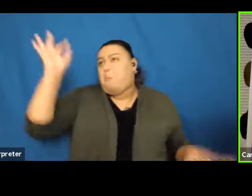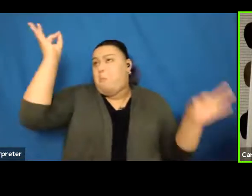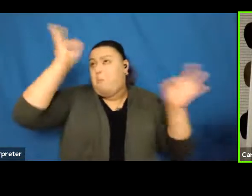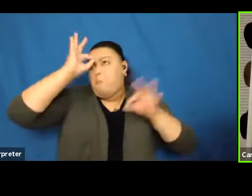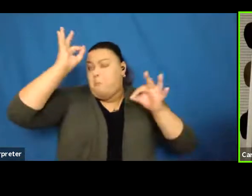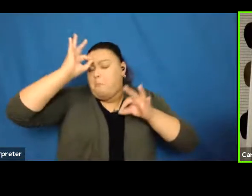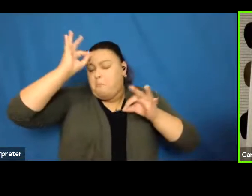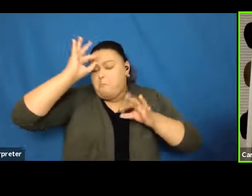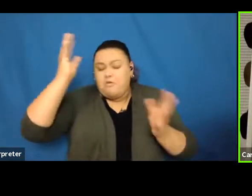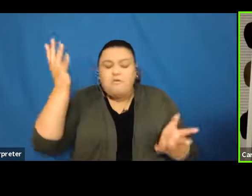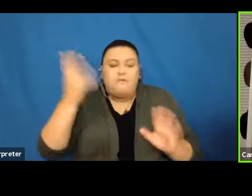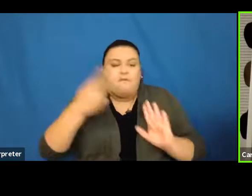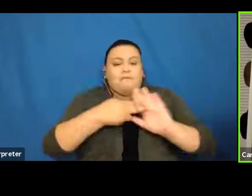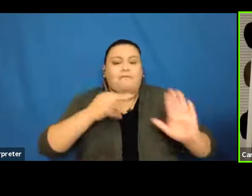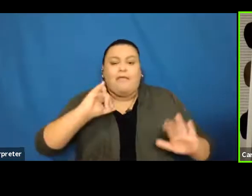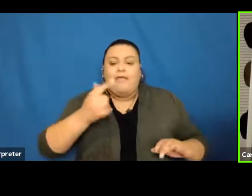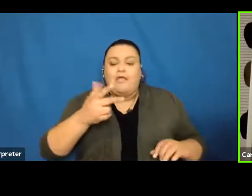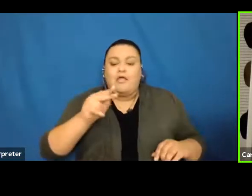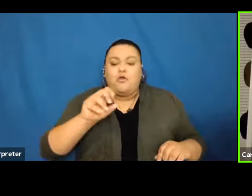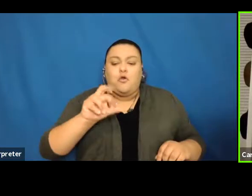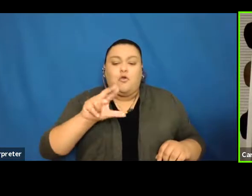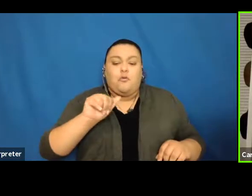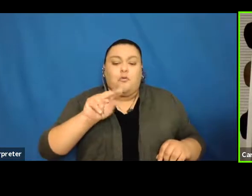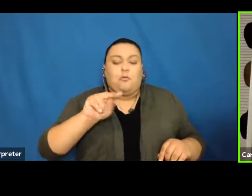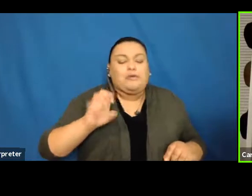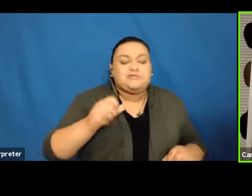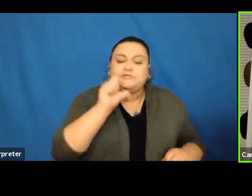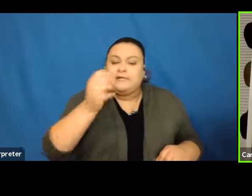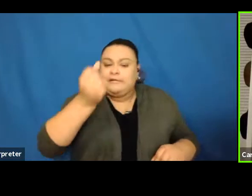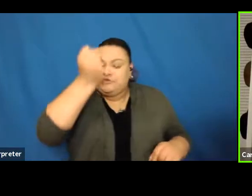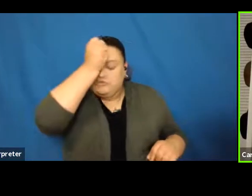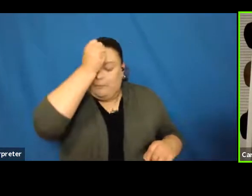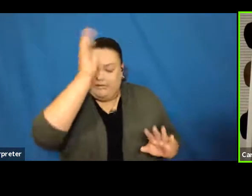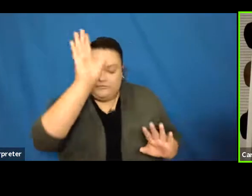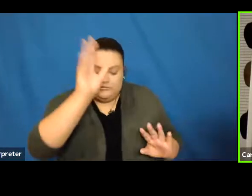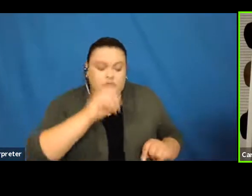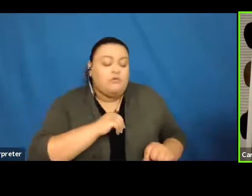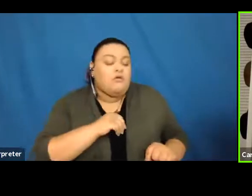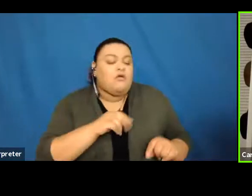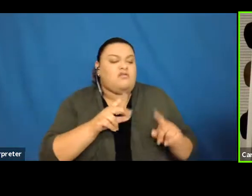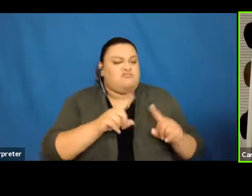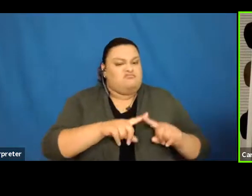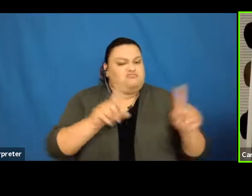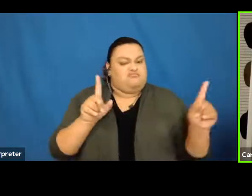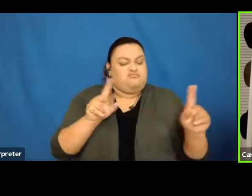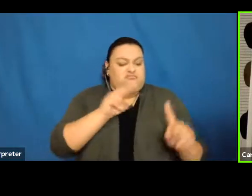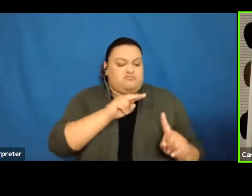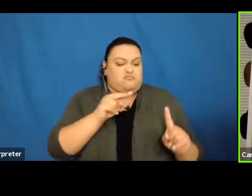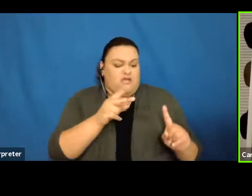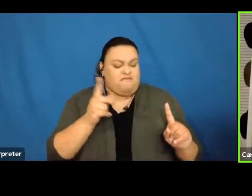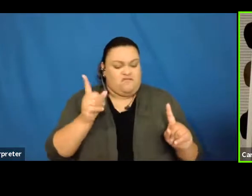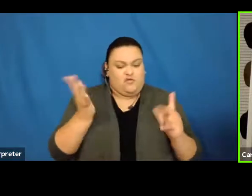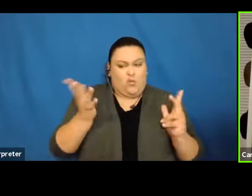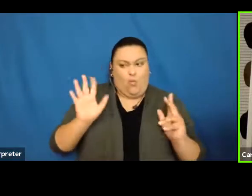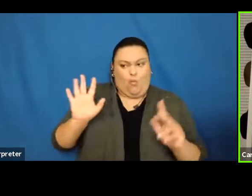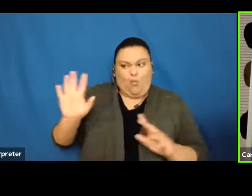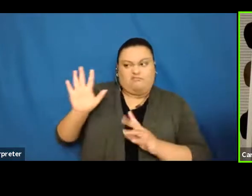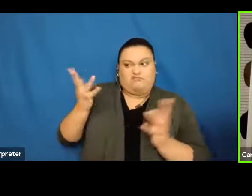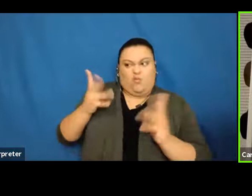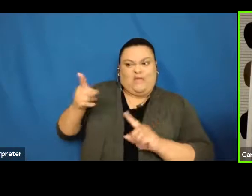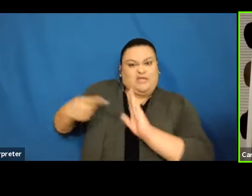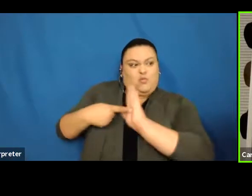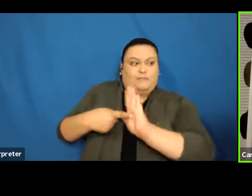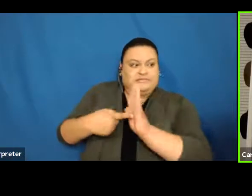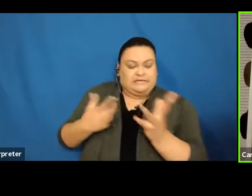as ignorance as opposed to stupidity. They've been ignorant of the realities that man represented and who he was, you know.